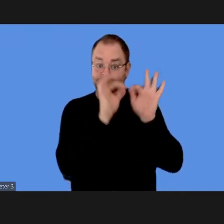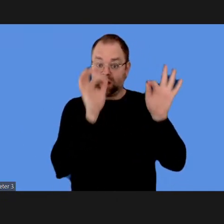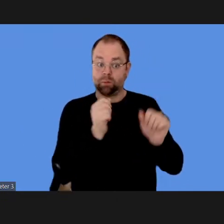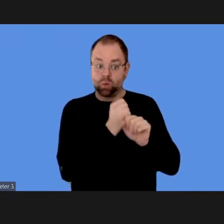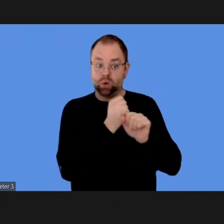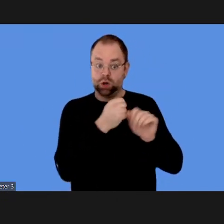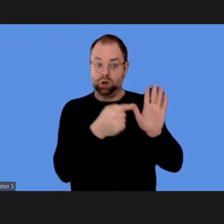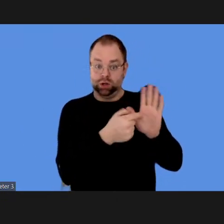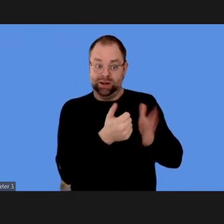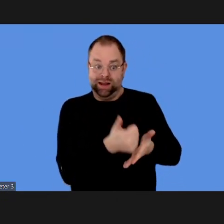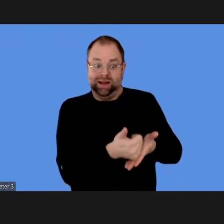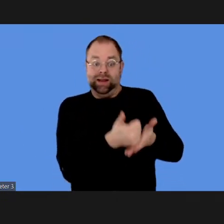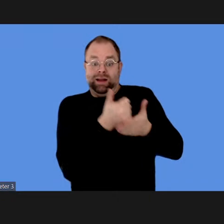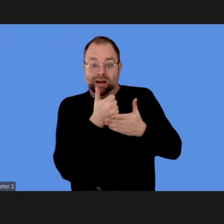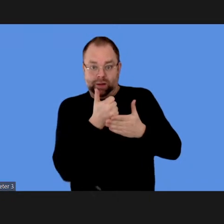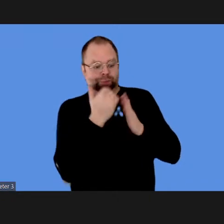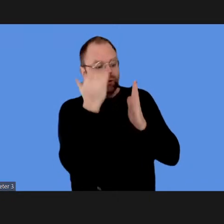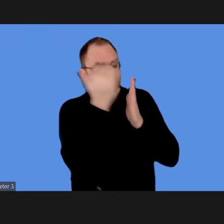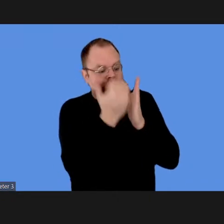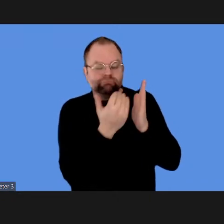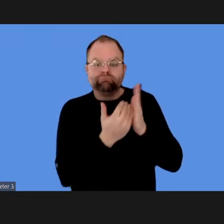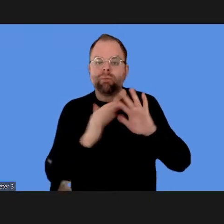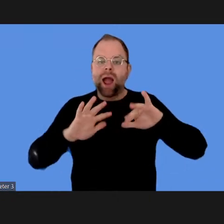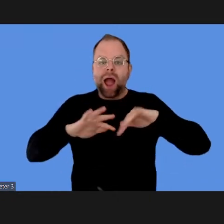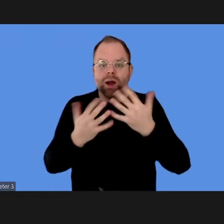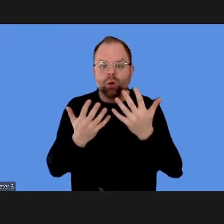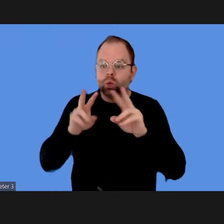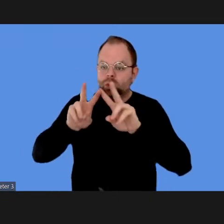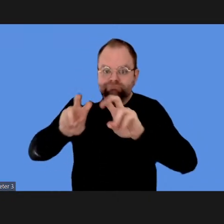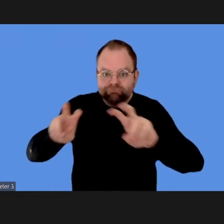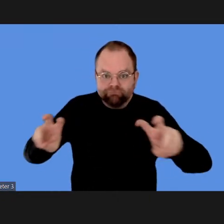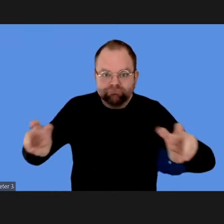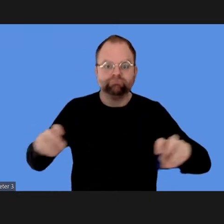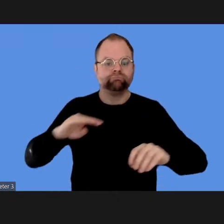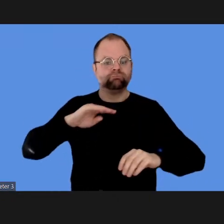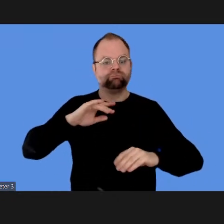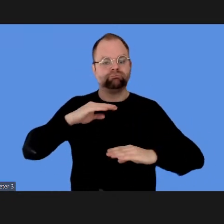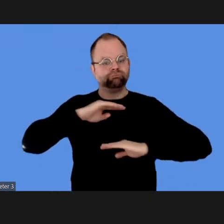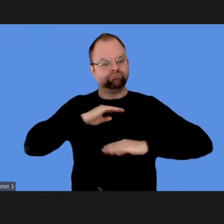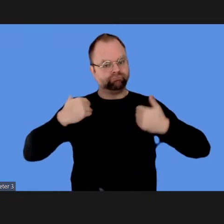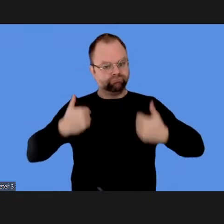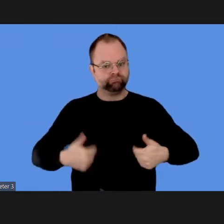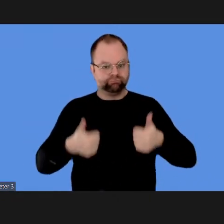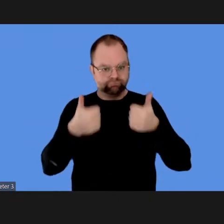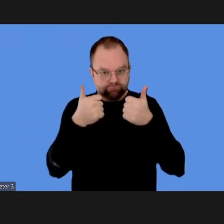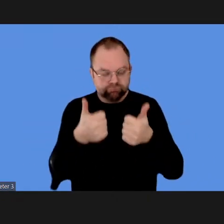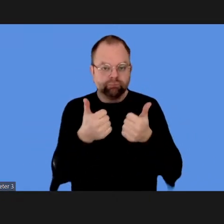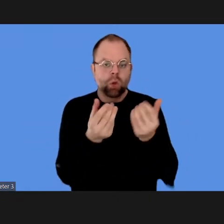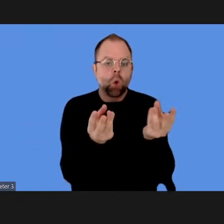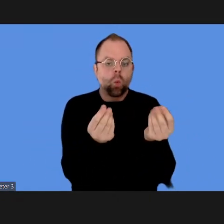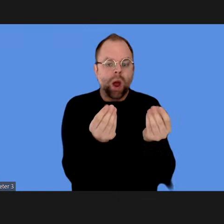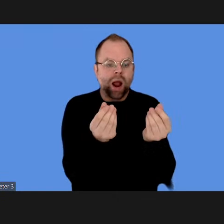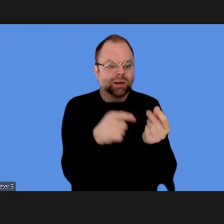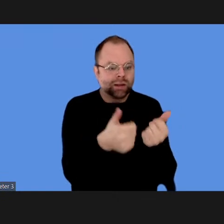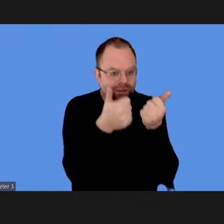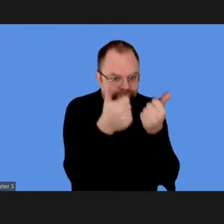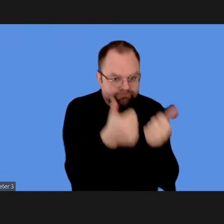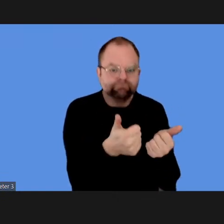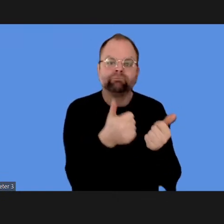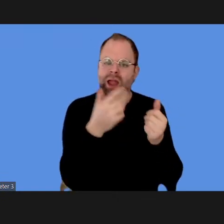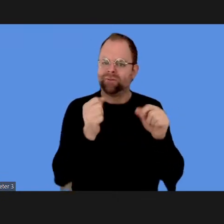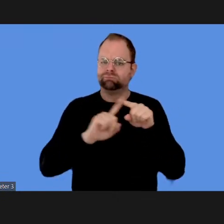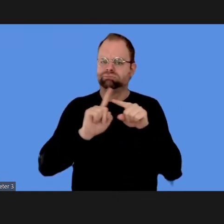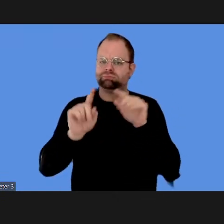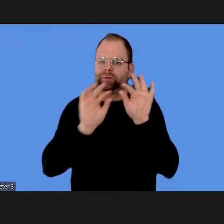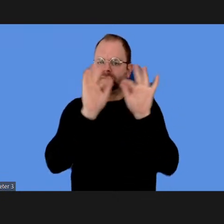put forward was the issue of financing. Of course, we always speak of trying to mobilize